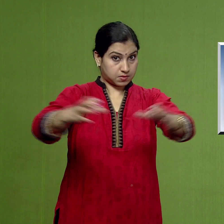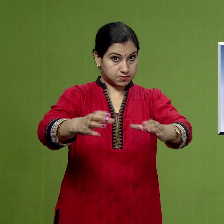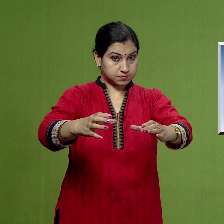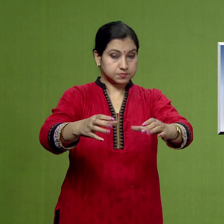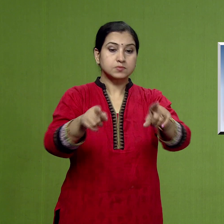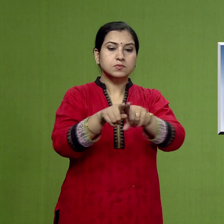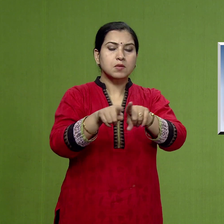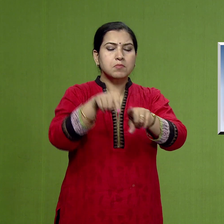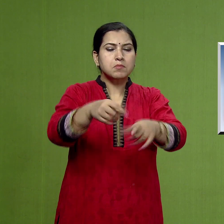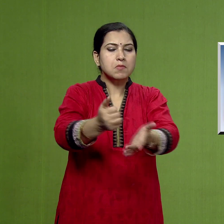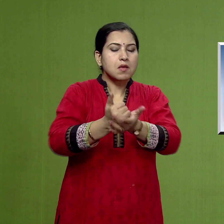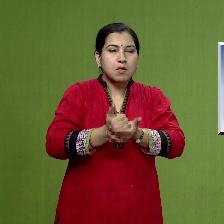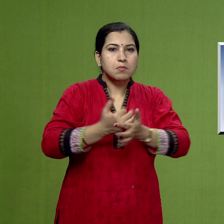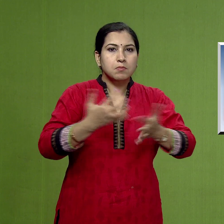a resource.